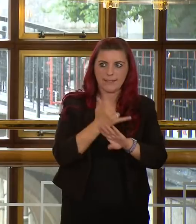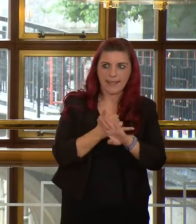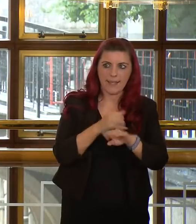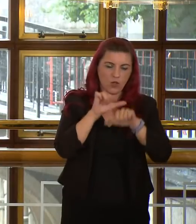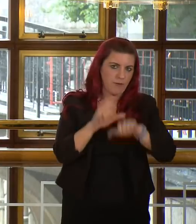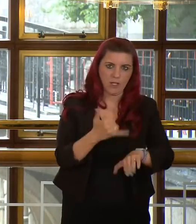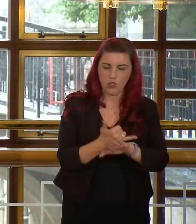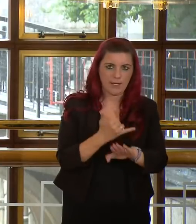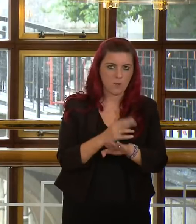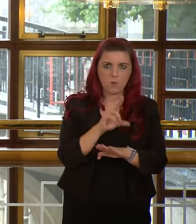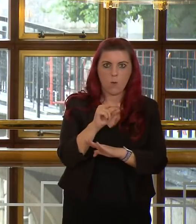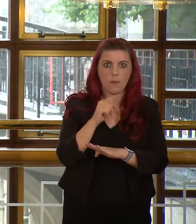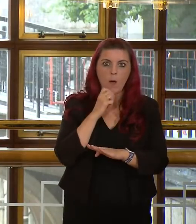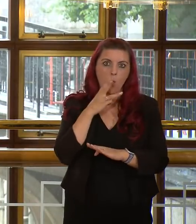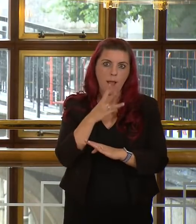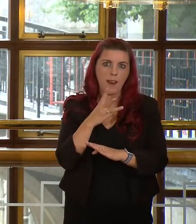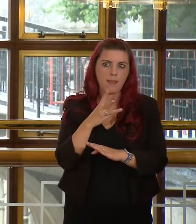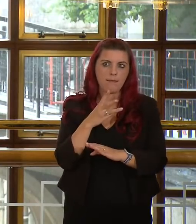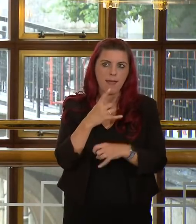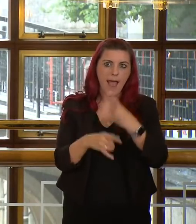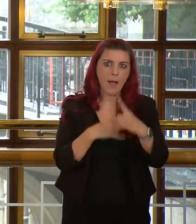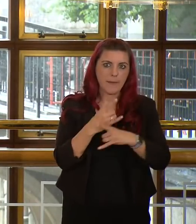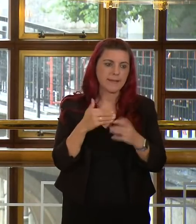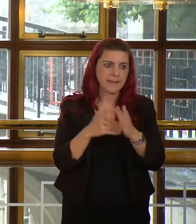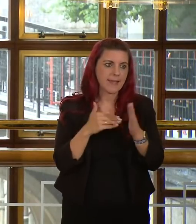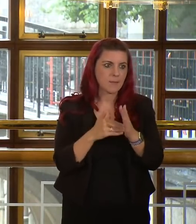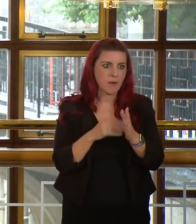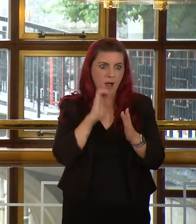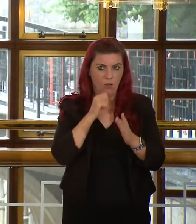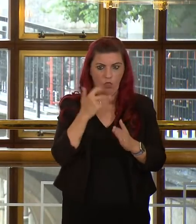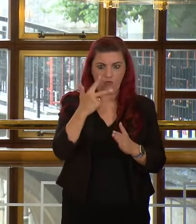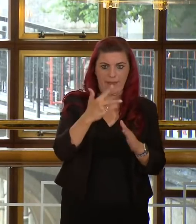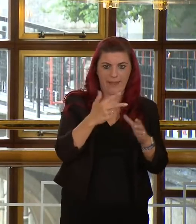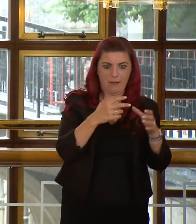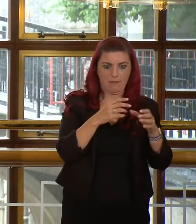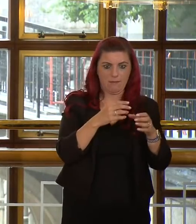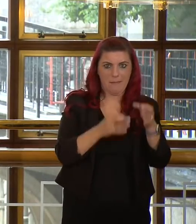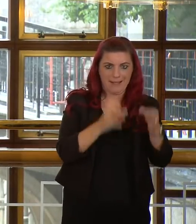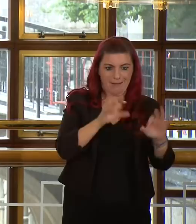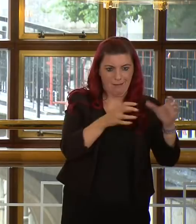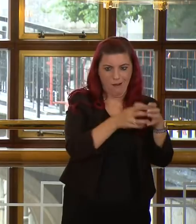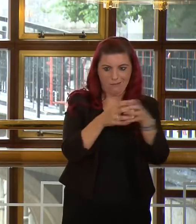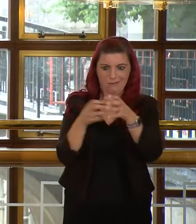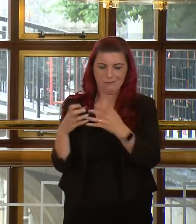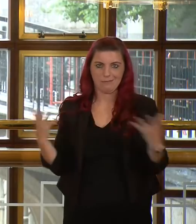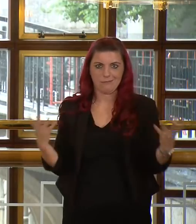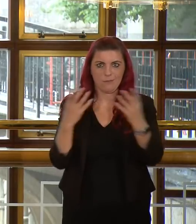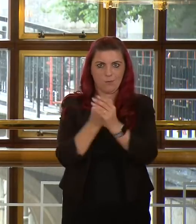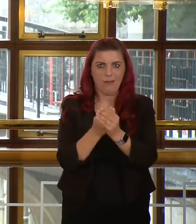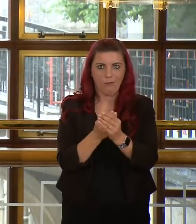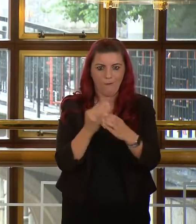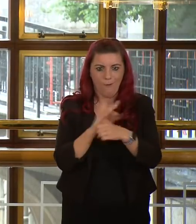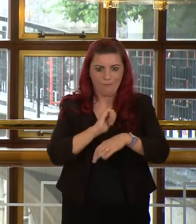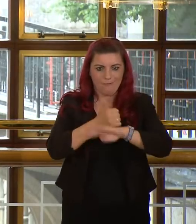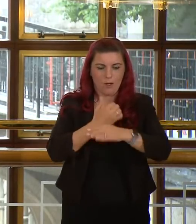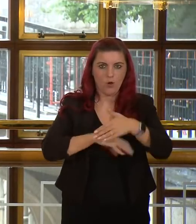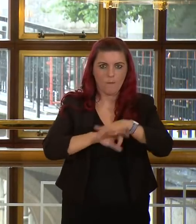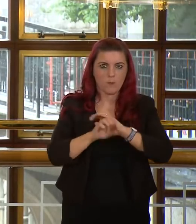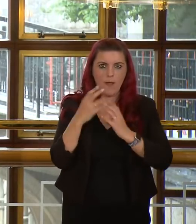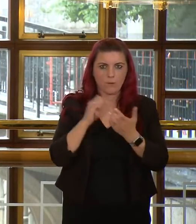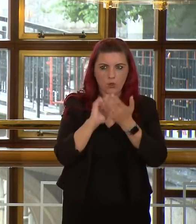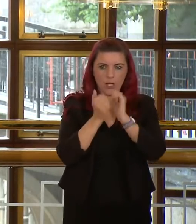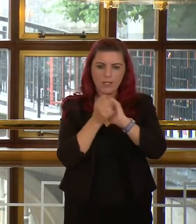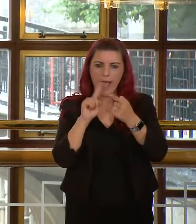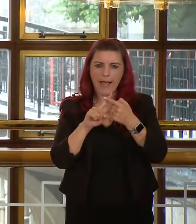agreed yet. But that'll be done to recognise that it is going to be a three-party coalition, which is going to be a bit different, and also will have to reflect the